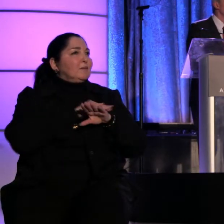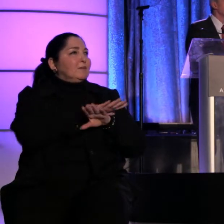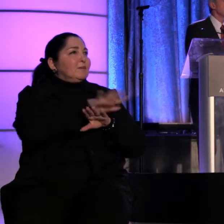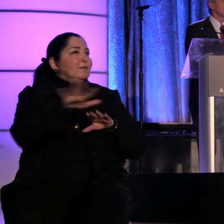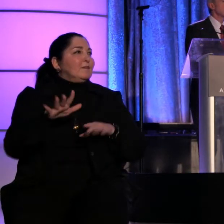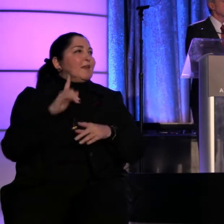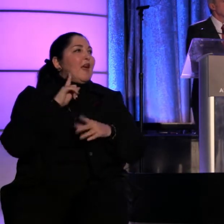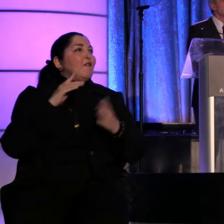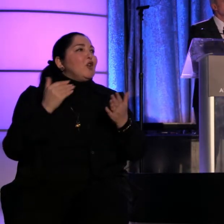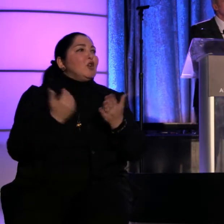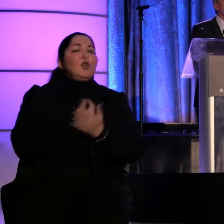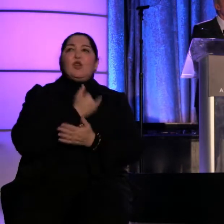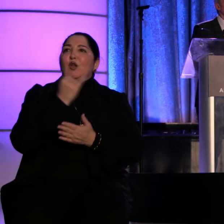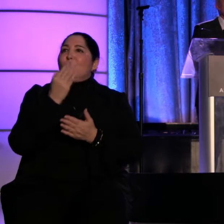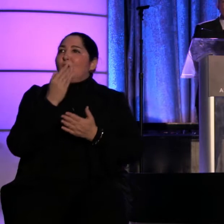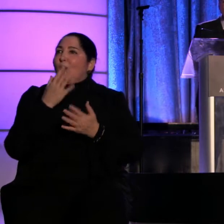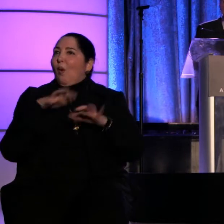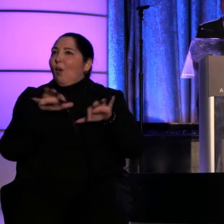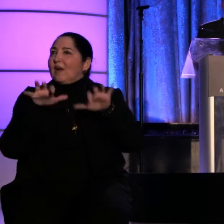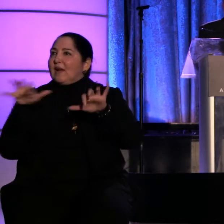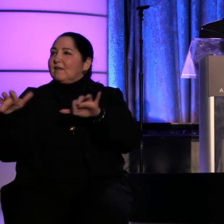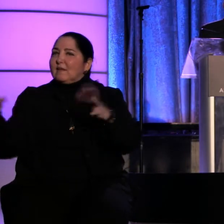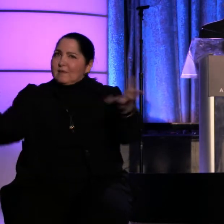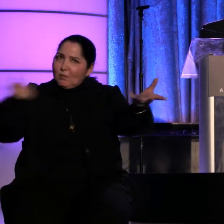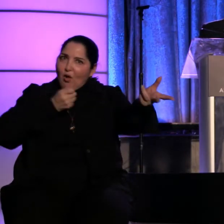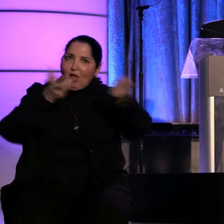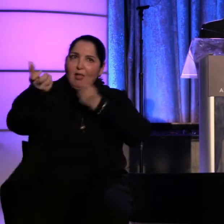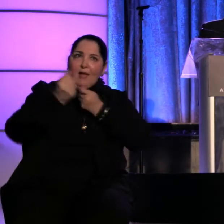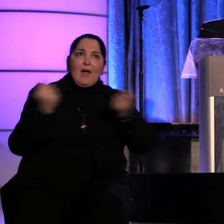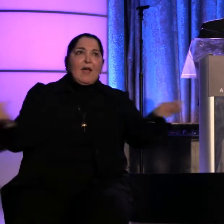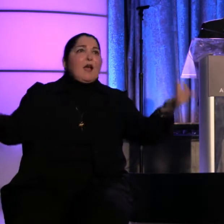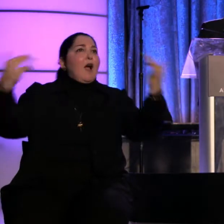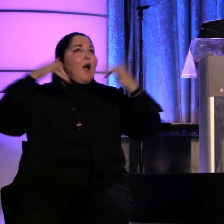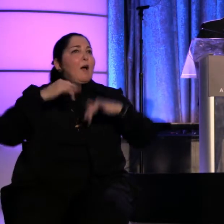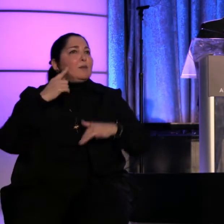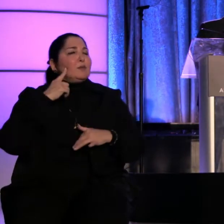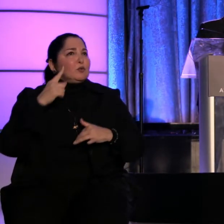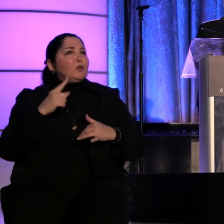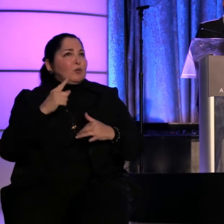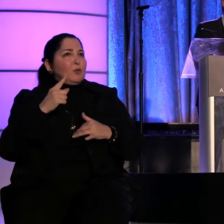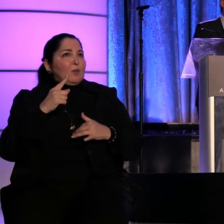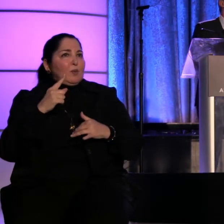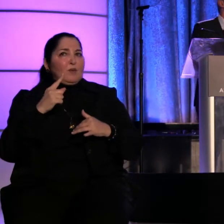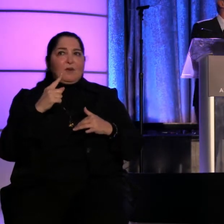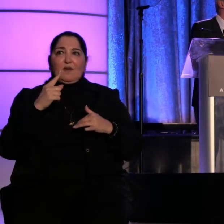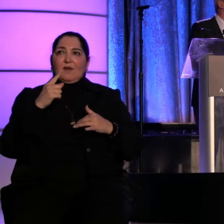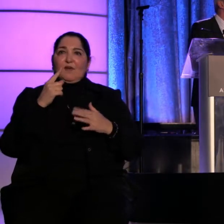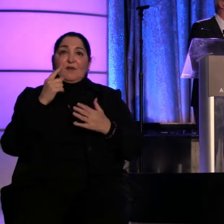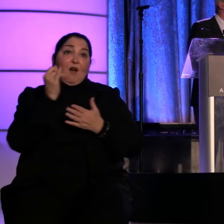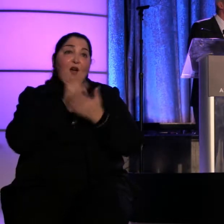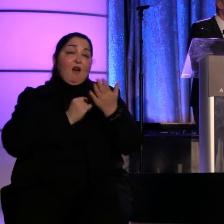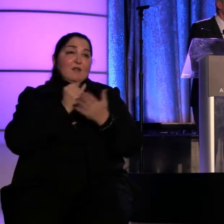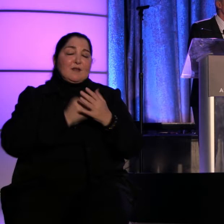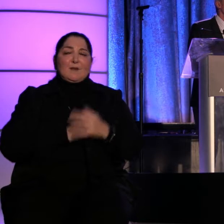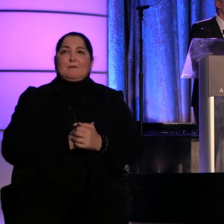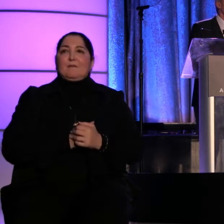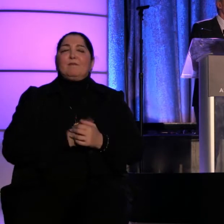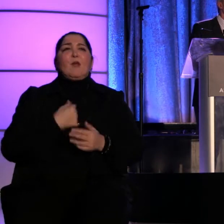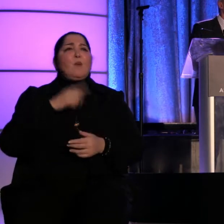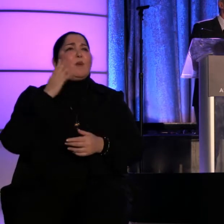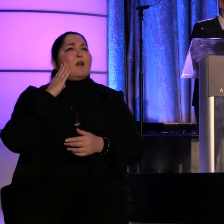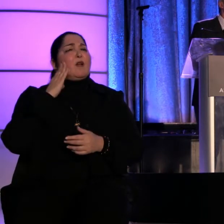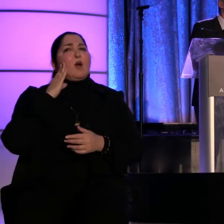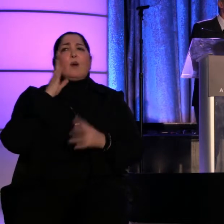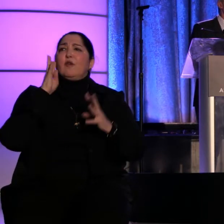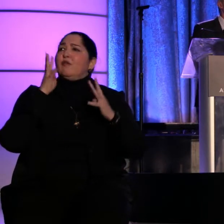new audiences to the arts and their particular craft. We know that when it comes to creativity and the creative act,